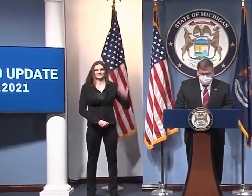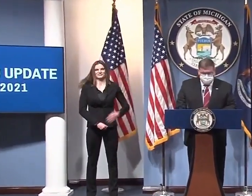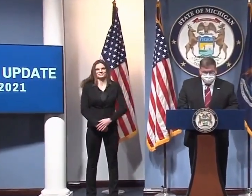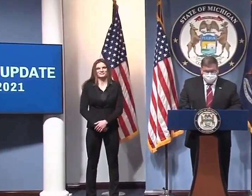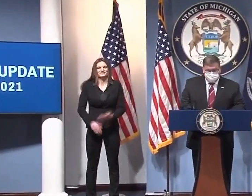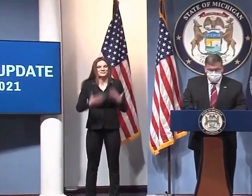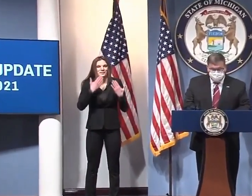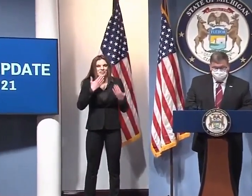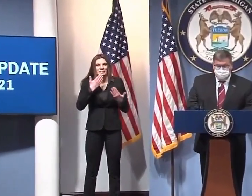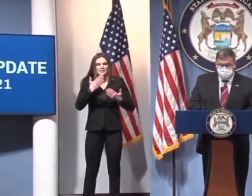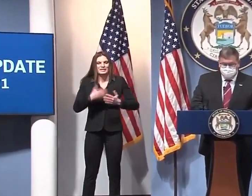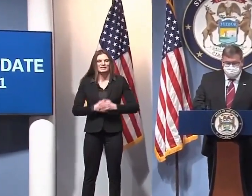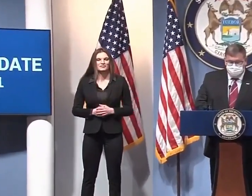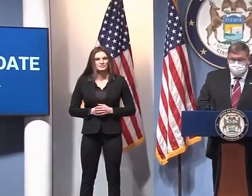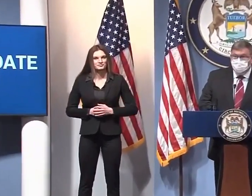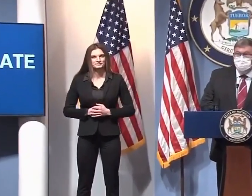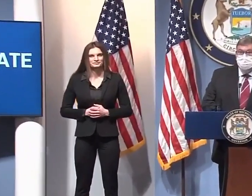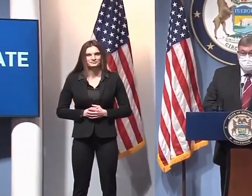Thanks, Kim.